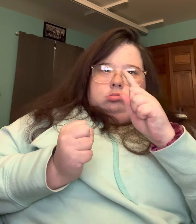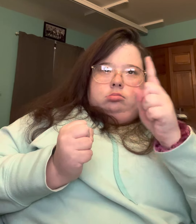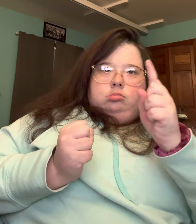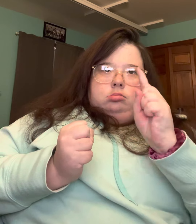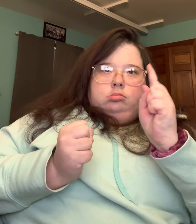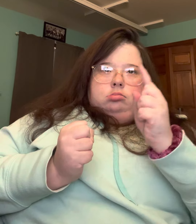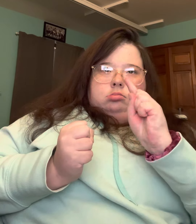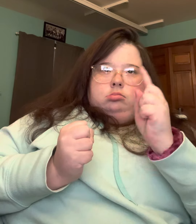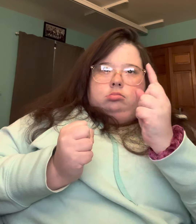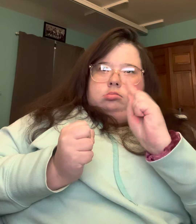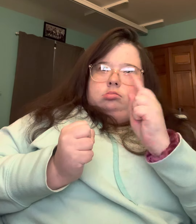Where?